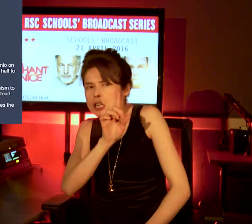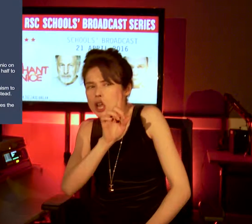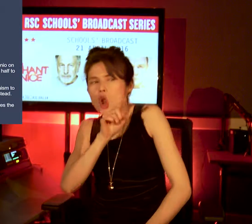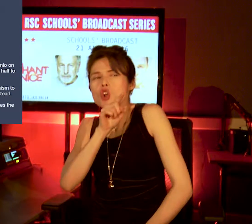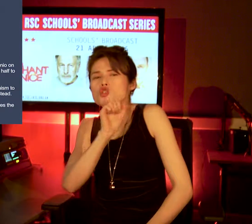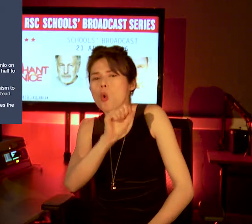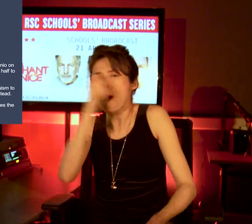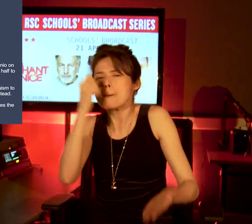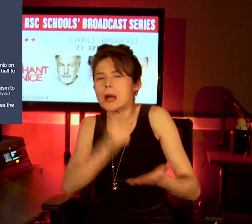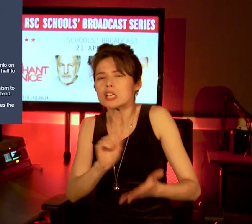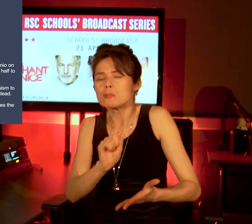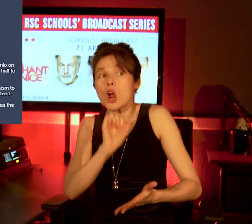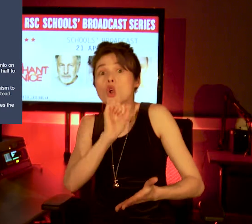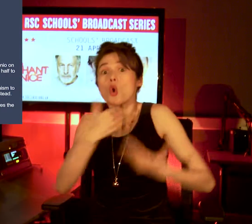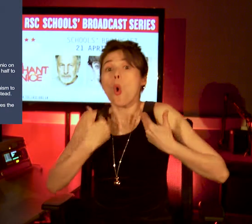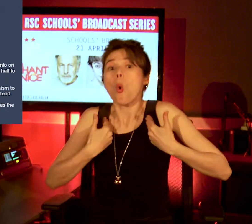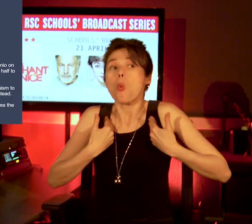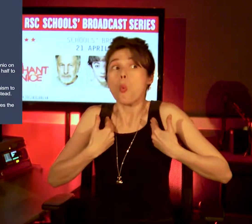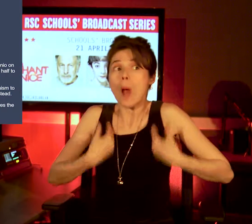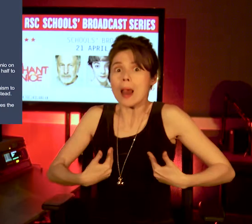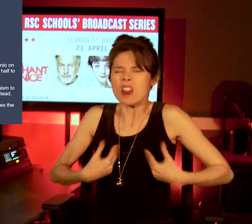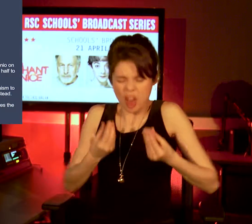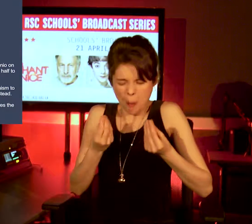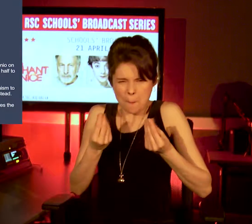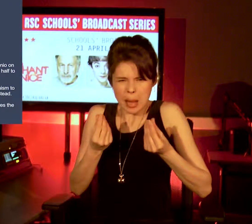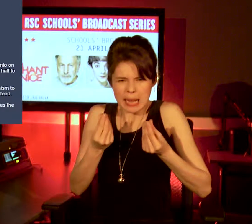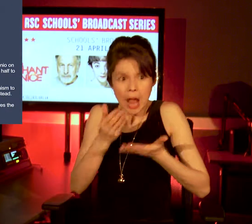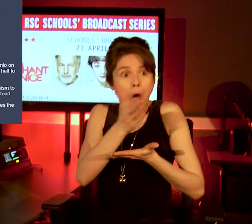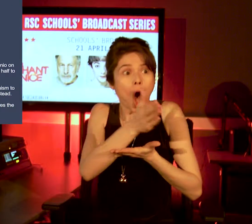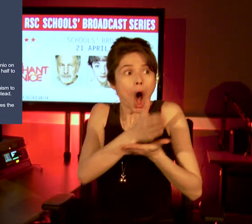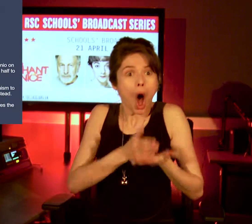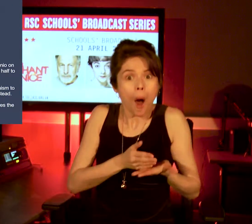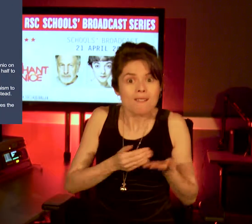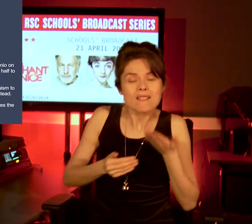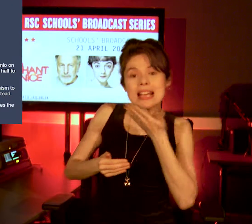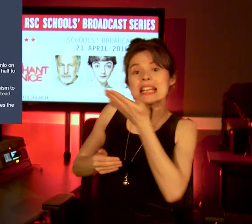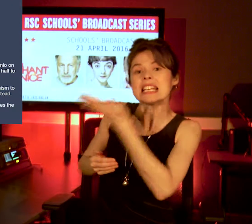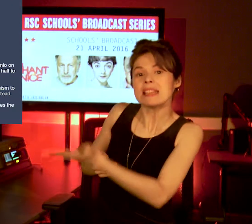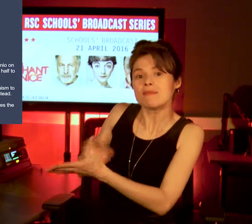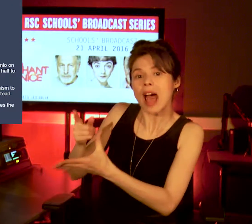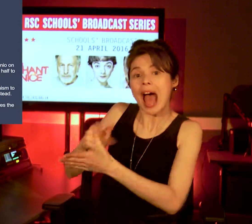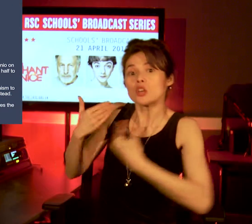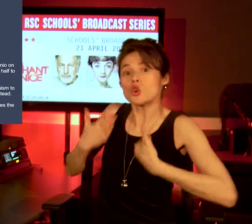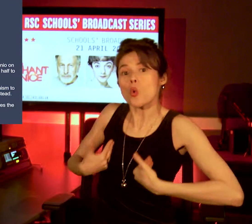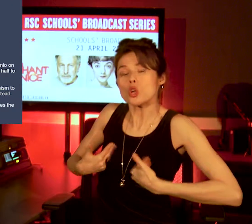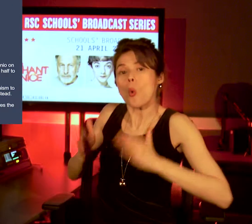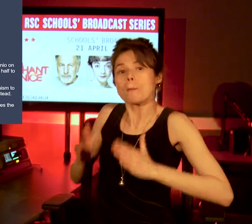on the condition that he give over half of his wealth to Antonio